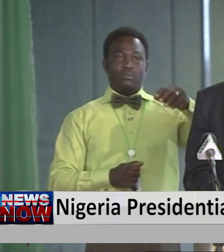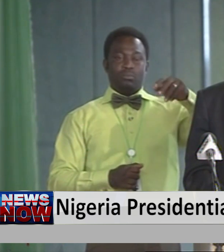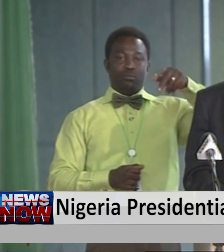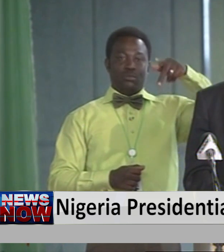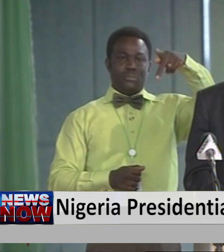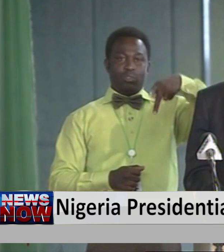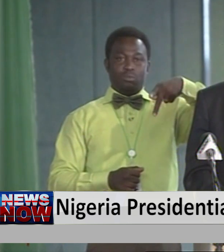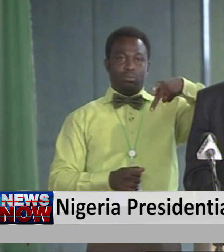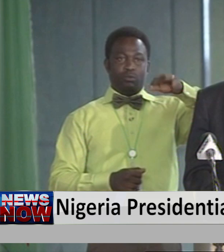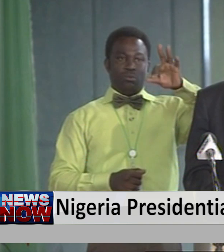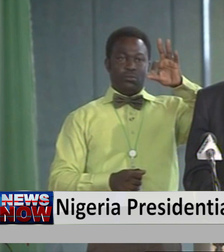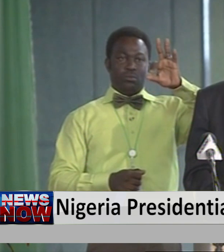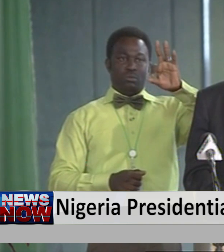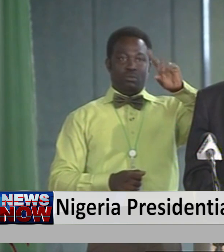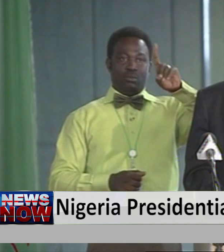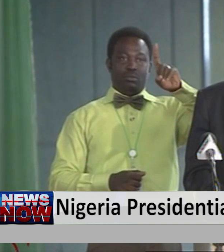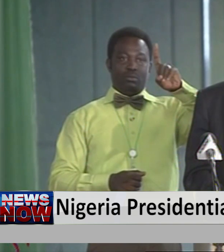PDP